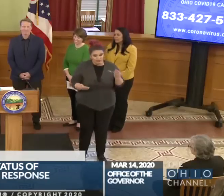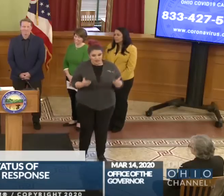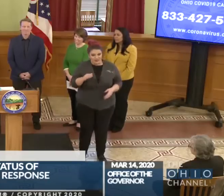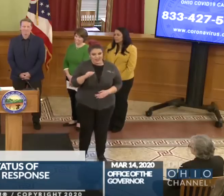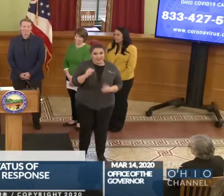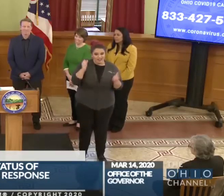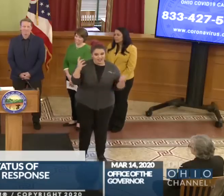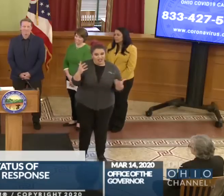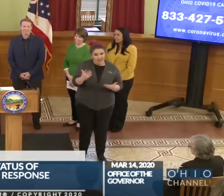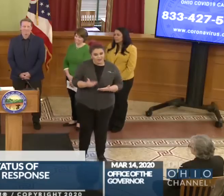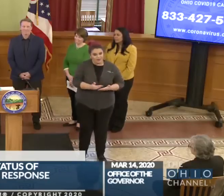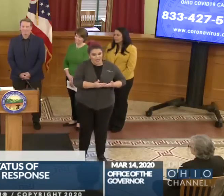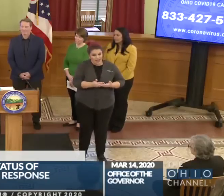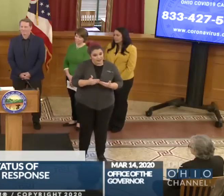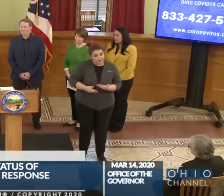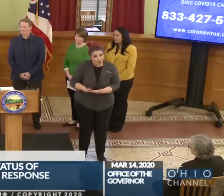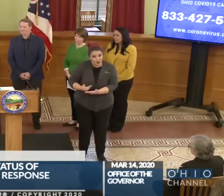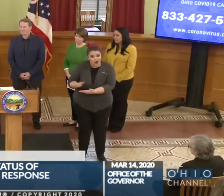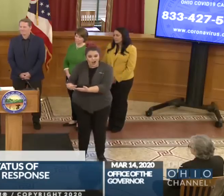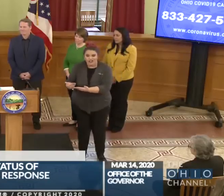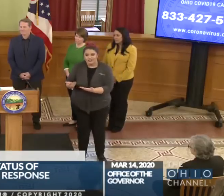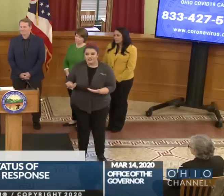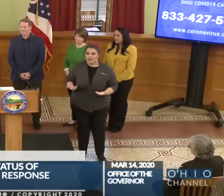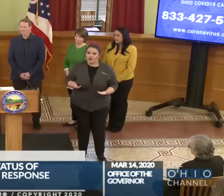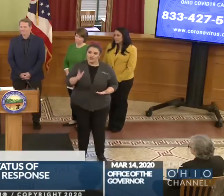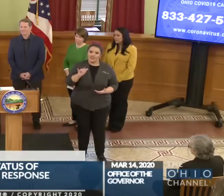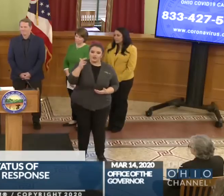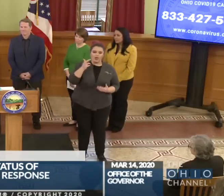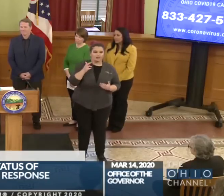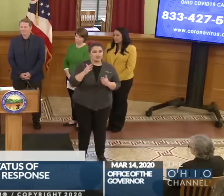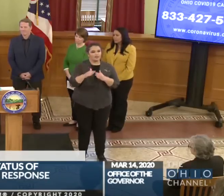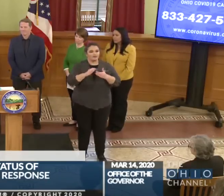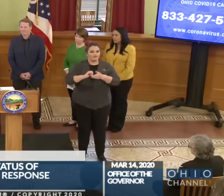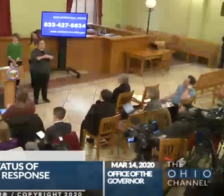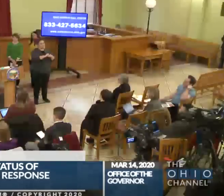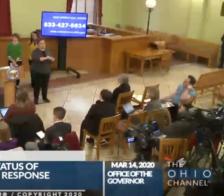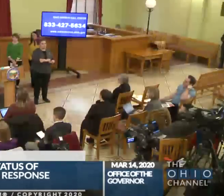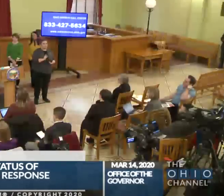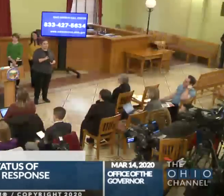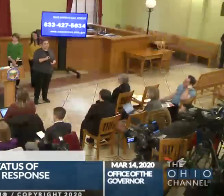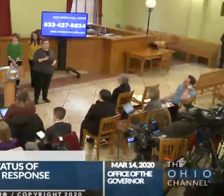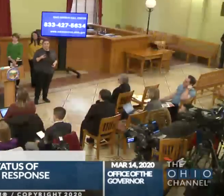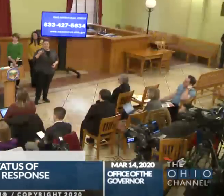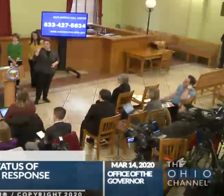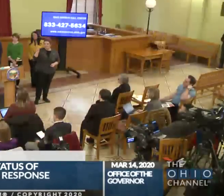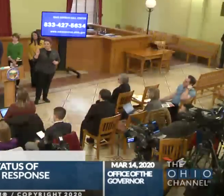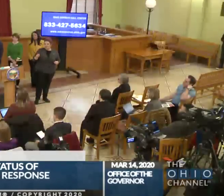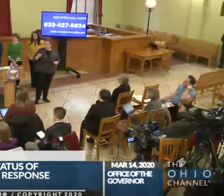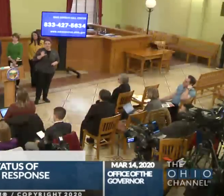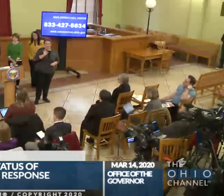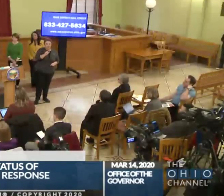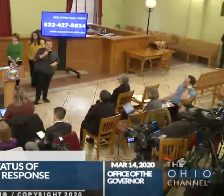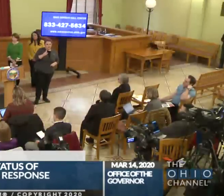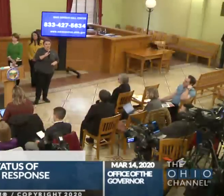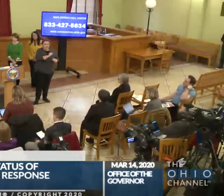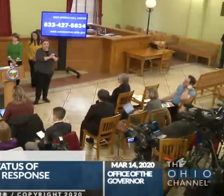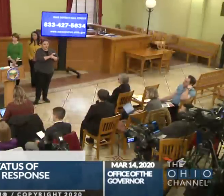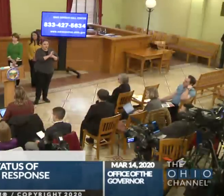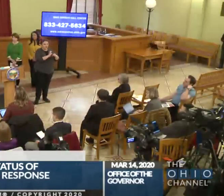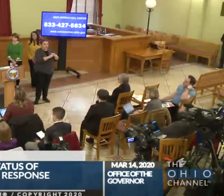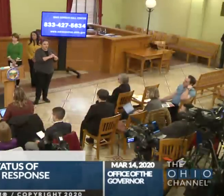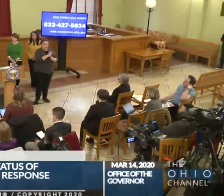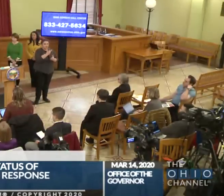the unity that we're talking about. Is it possible to have flu and coronavirus at the same time? Yes, I've heard from some